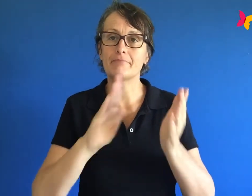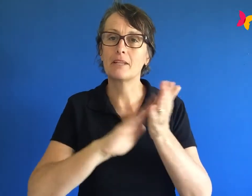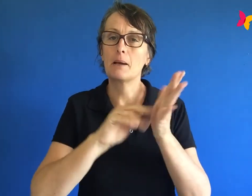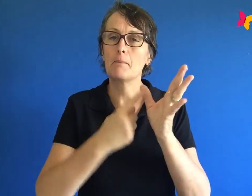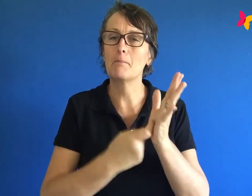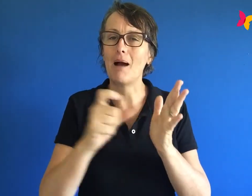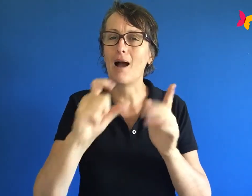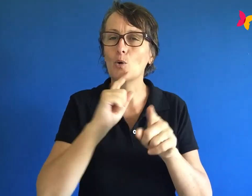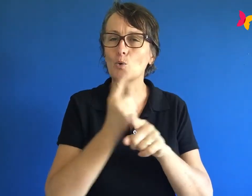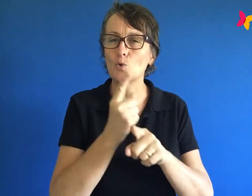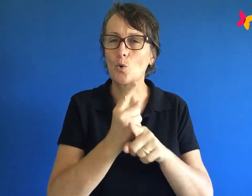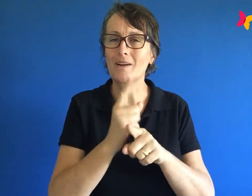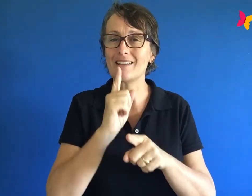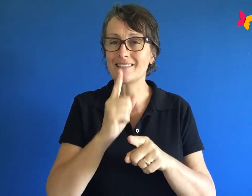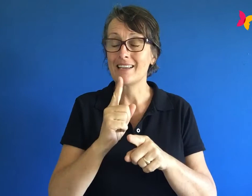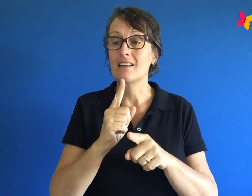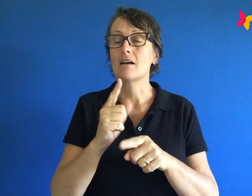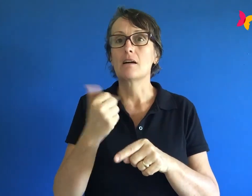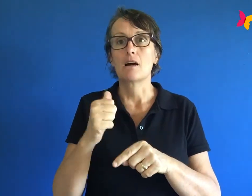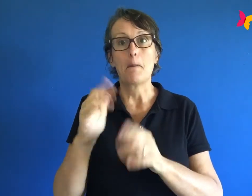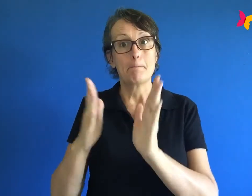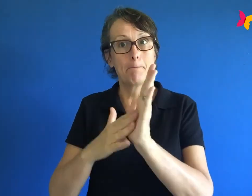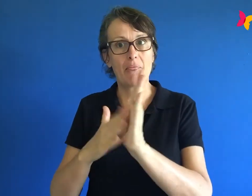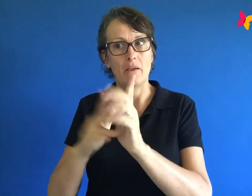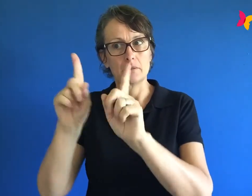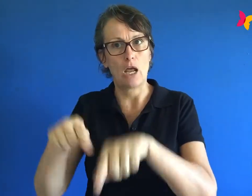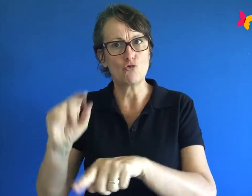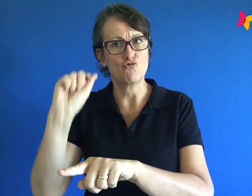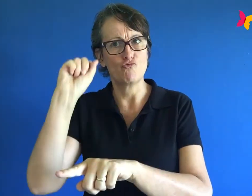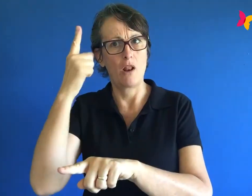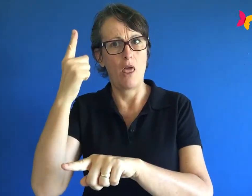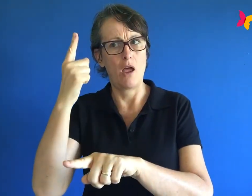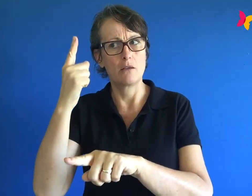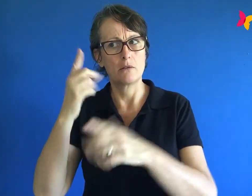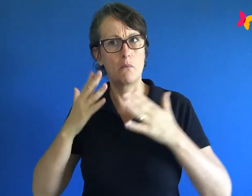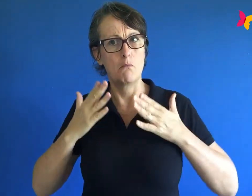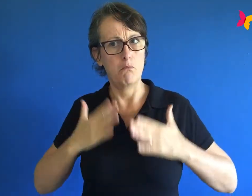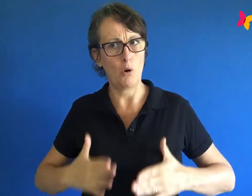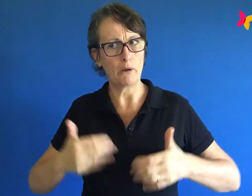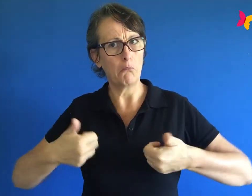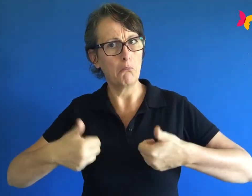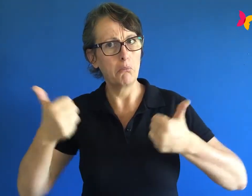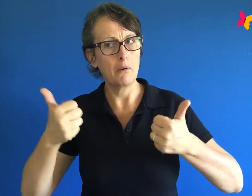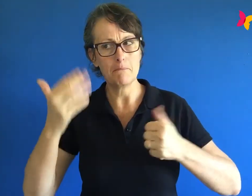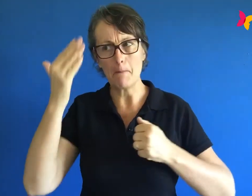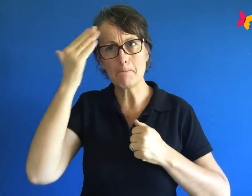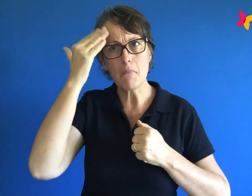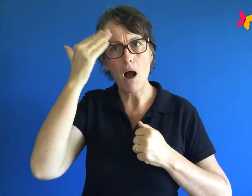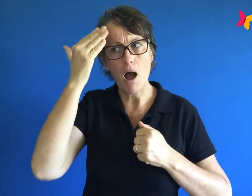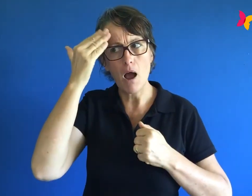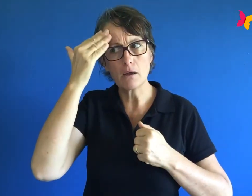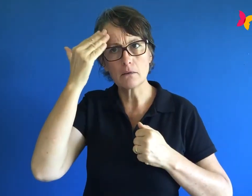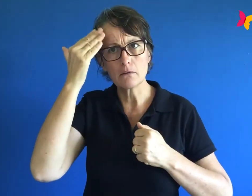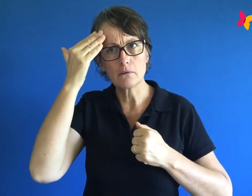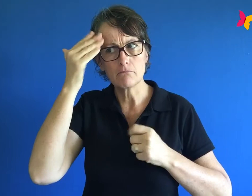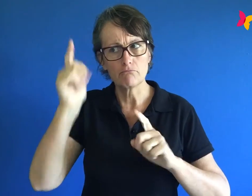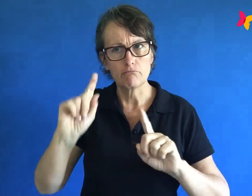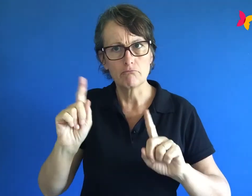all linked to the physical. But it wasn't until he started refusing to go to school that she realised that they were going to have to seek out